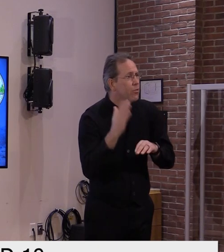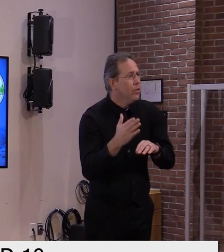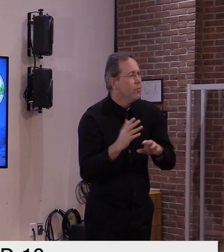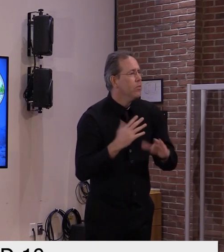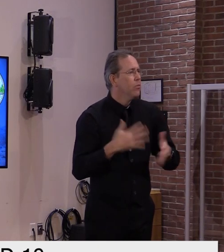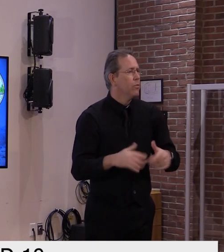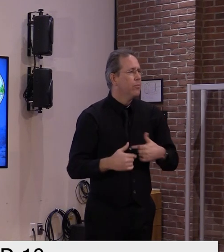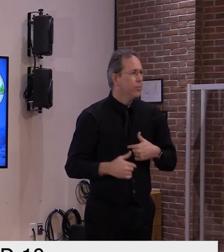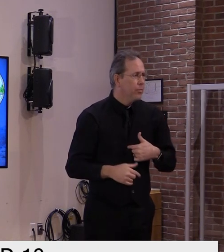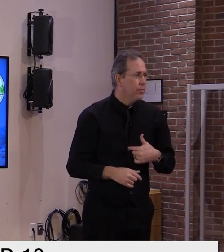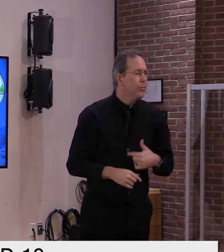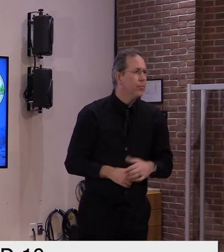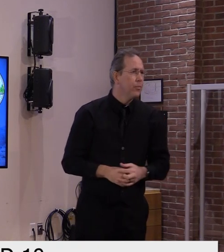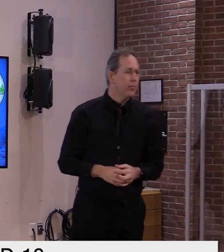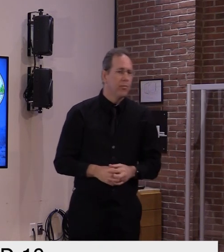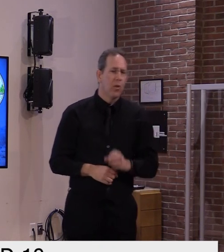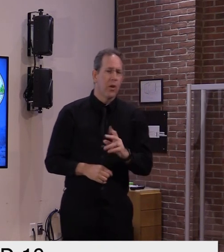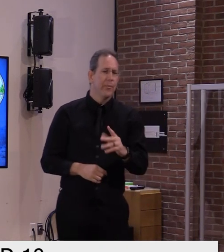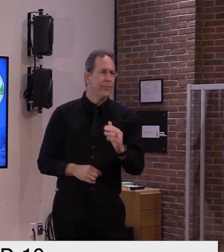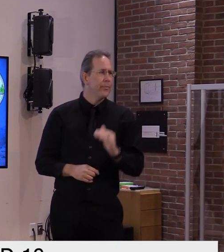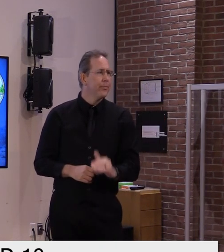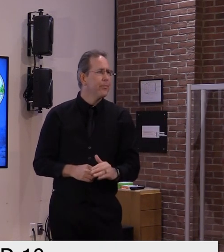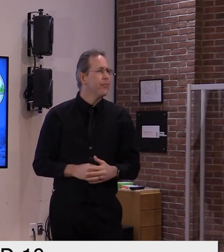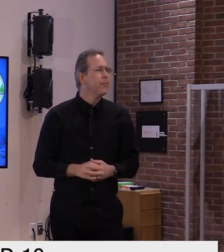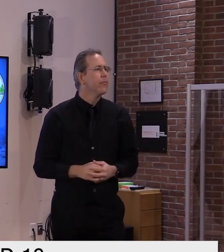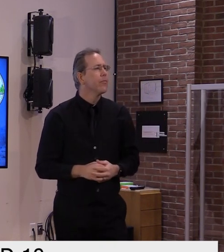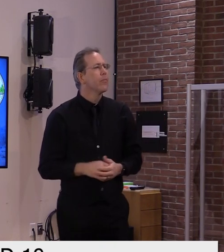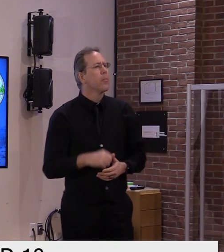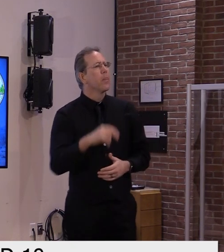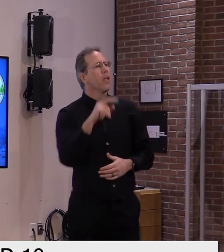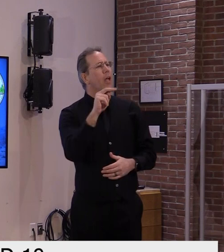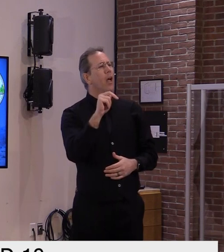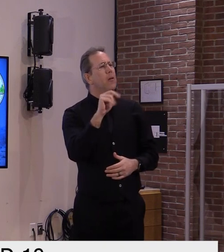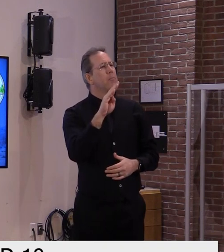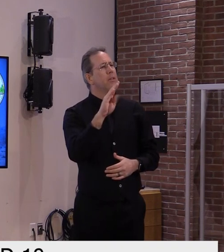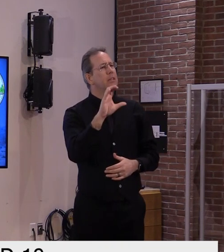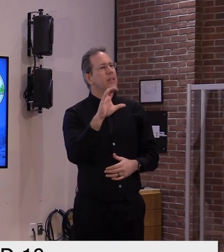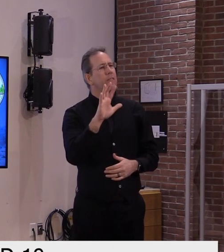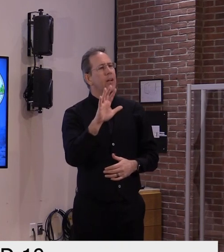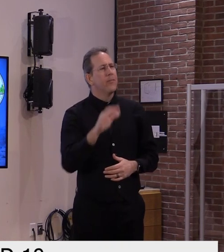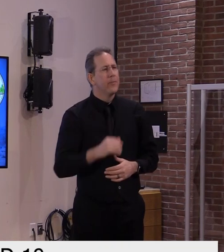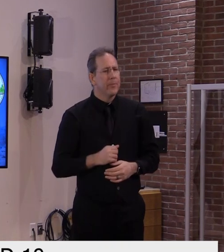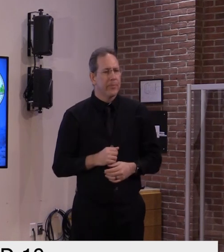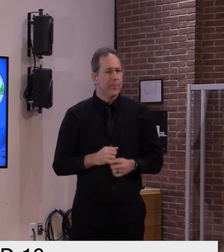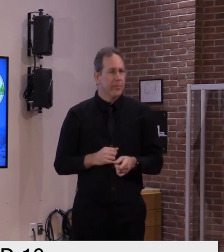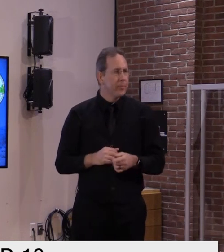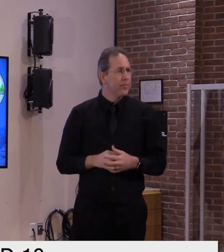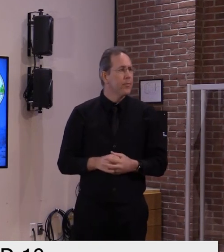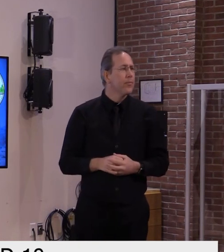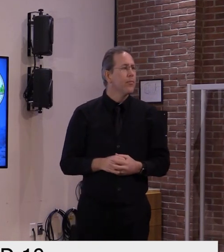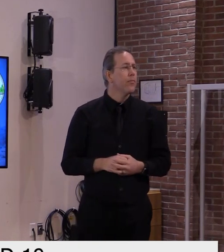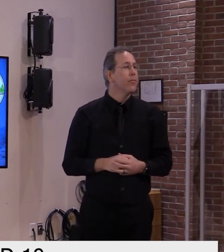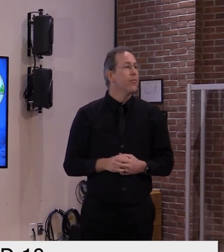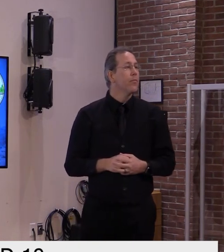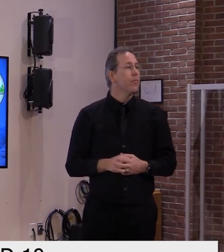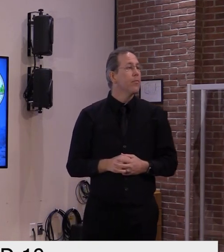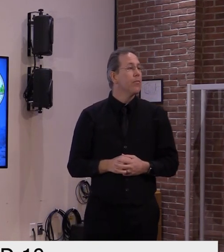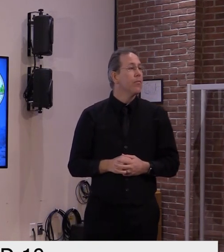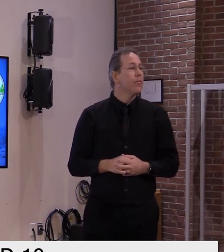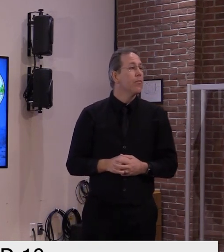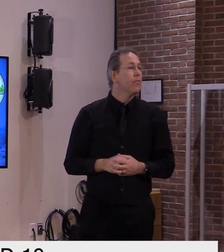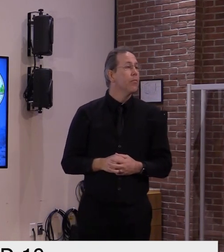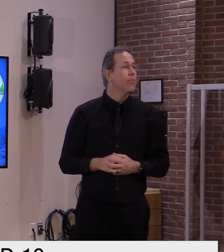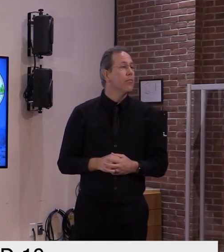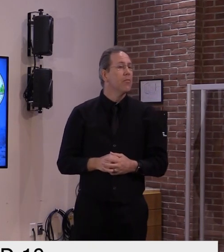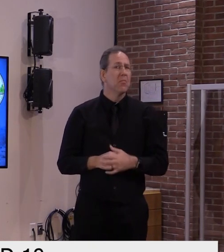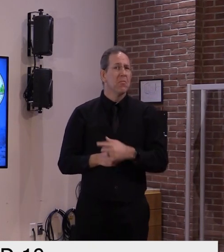Good afternoon. Governor, you've called for the president's resignation or removal.